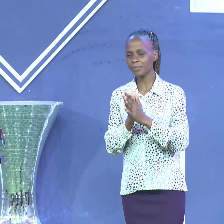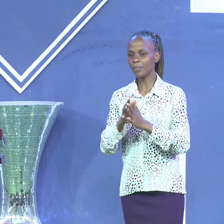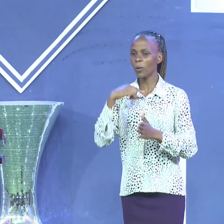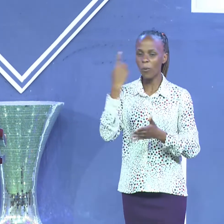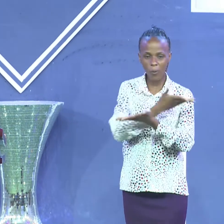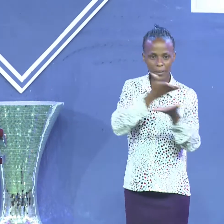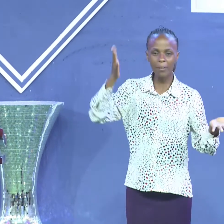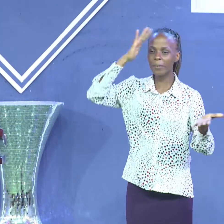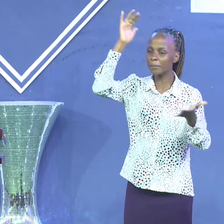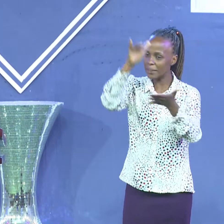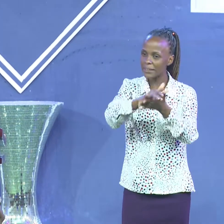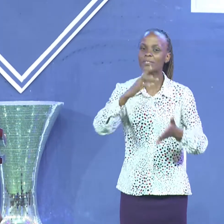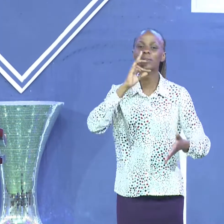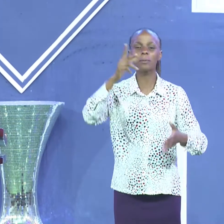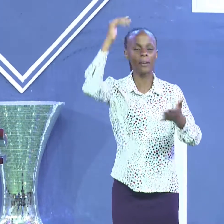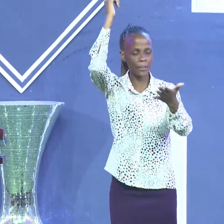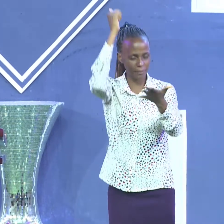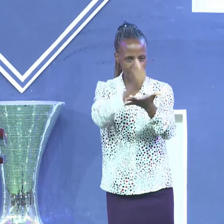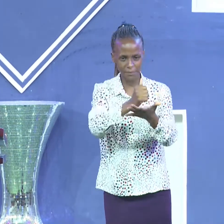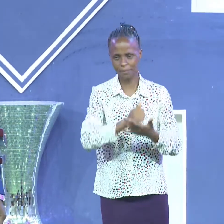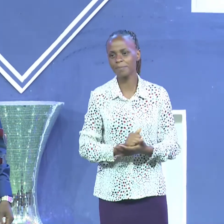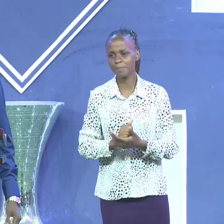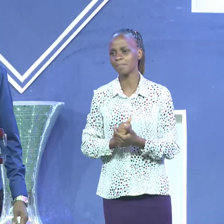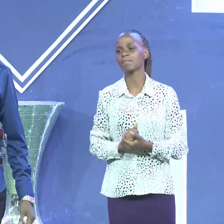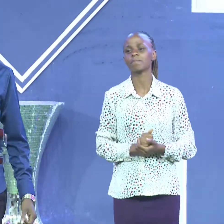Achikiriza gamba amina. One who believes it, say amen.